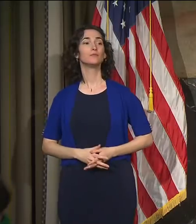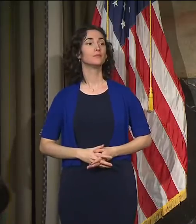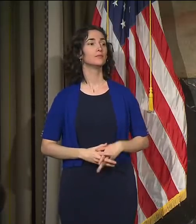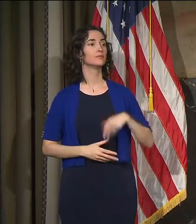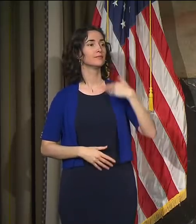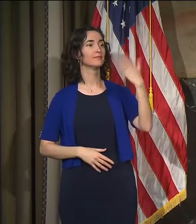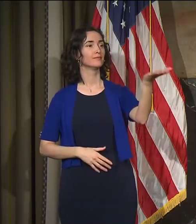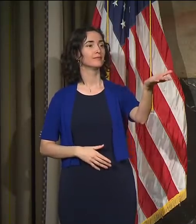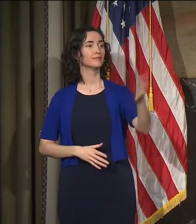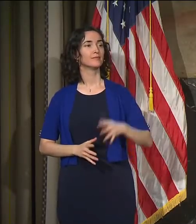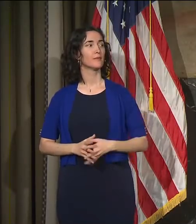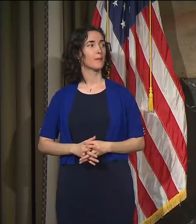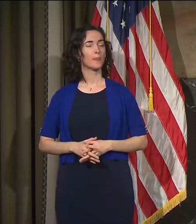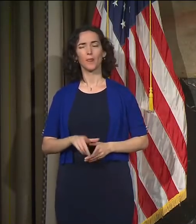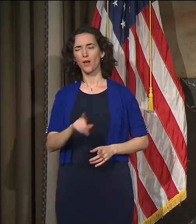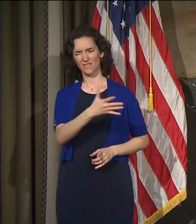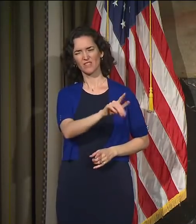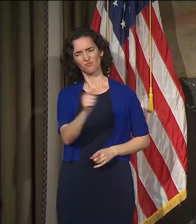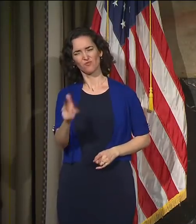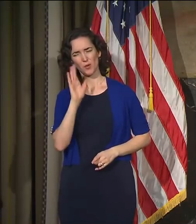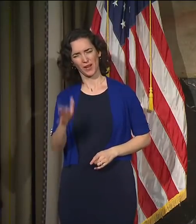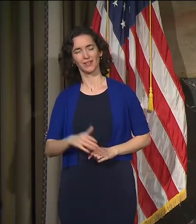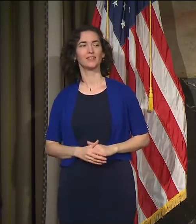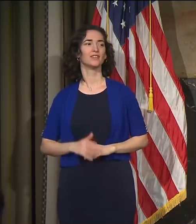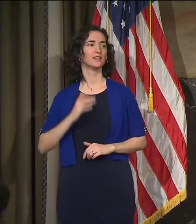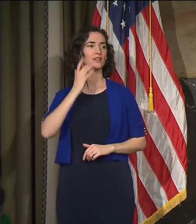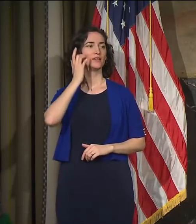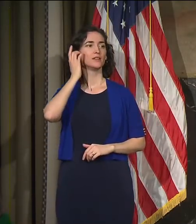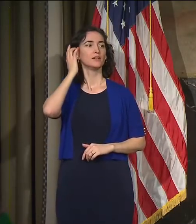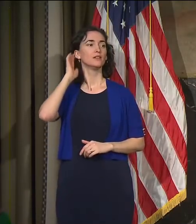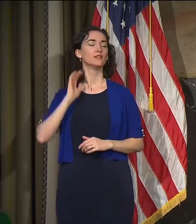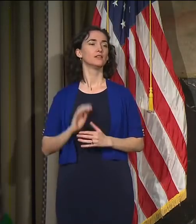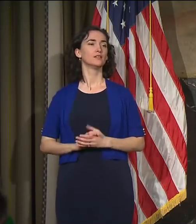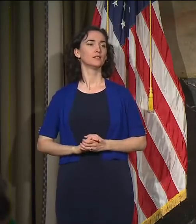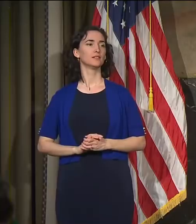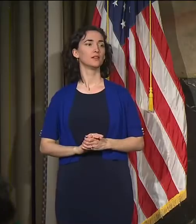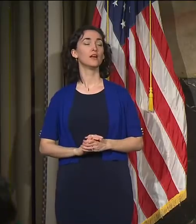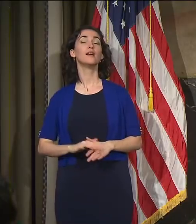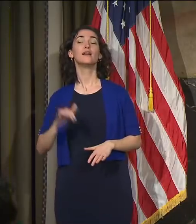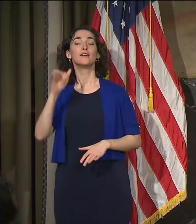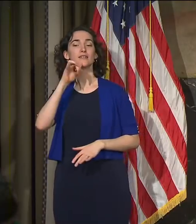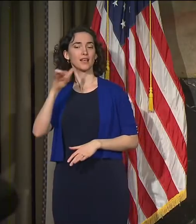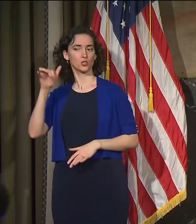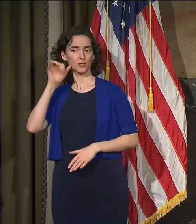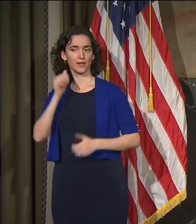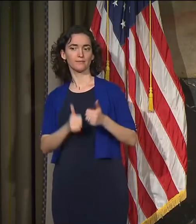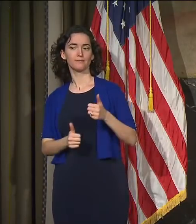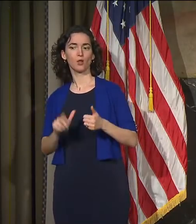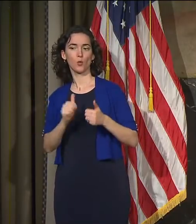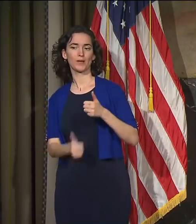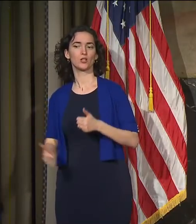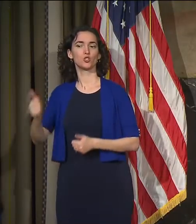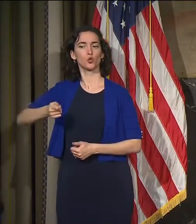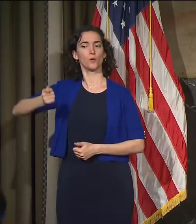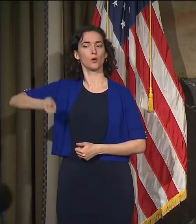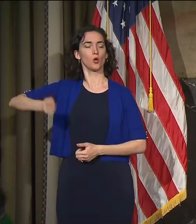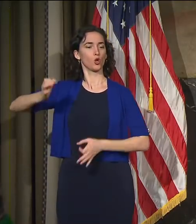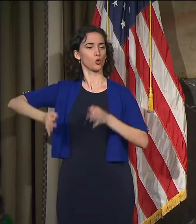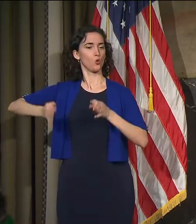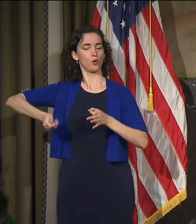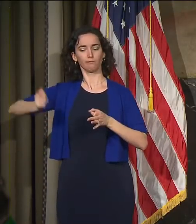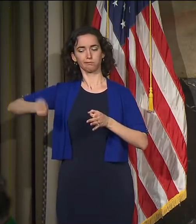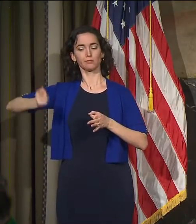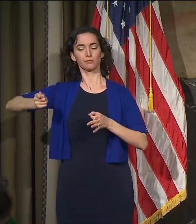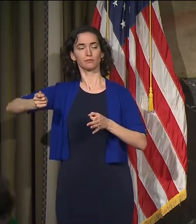Yes, ma'am. I'll come back to you. The Supreme Court ruling yesterday, were you disappointed